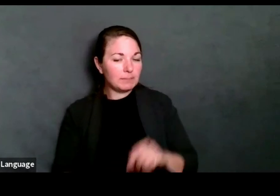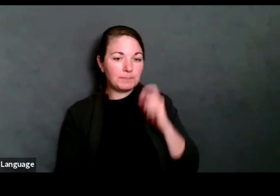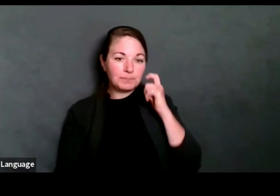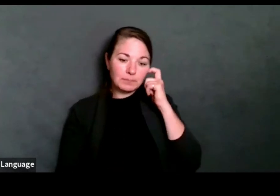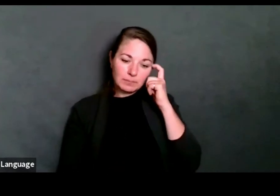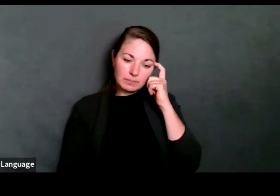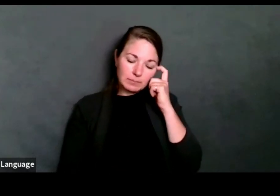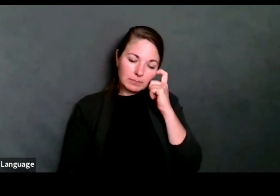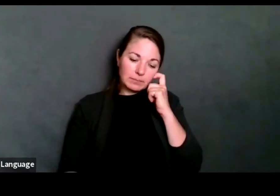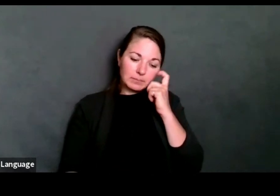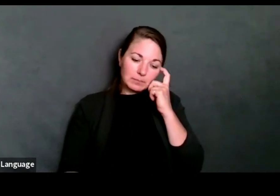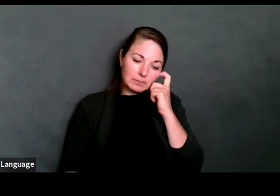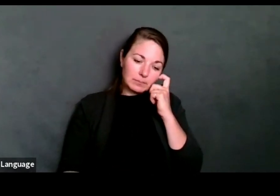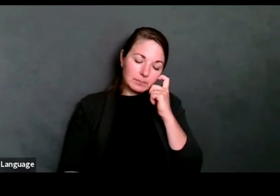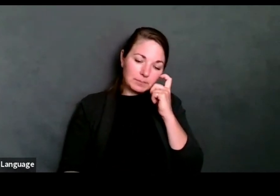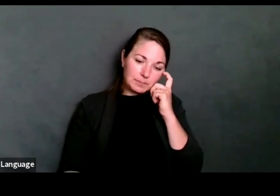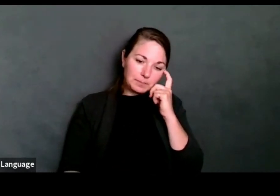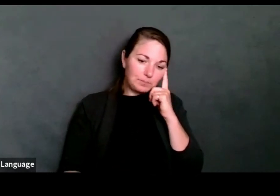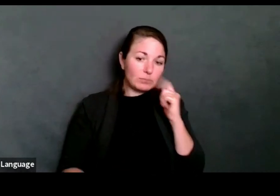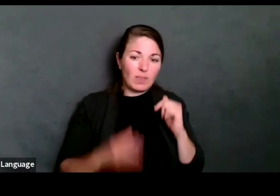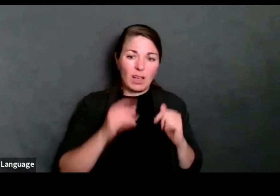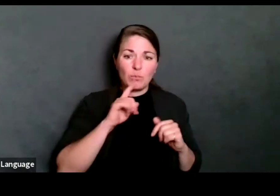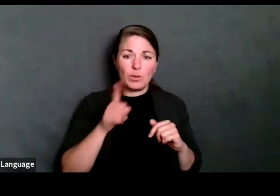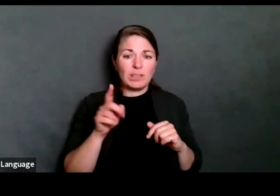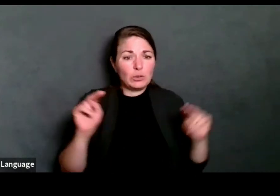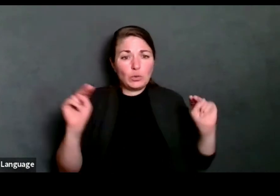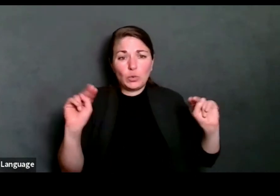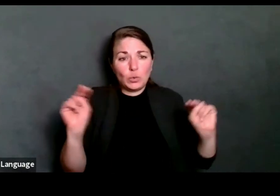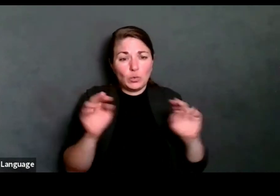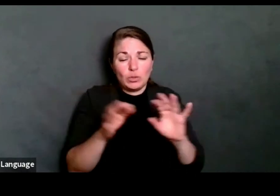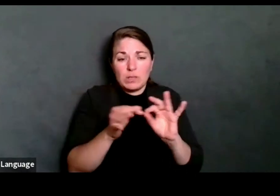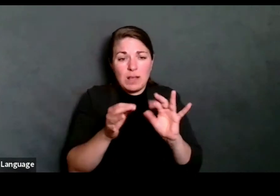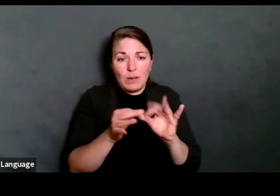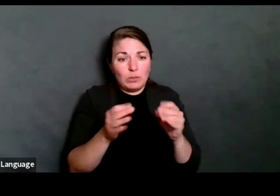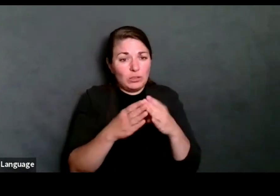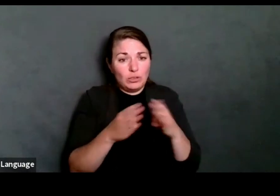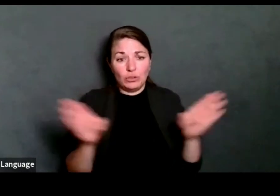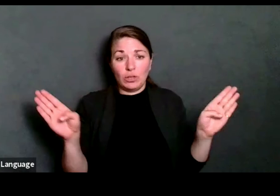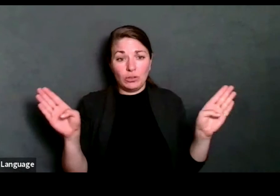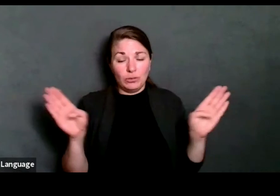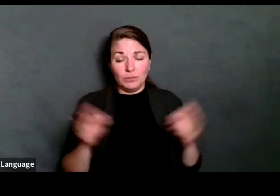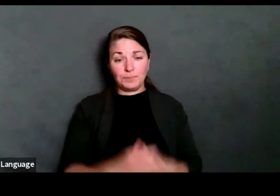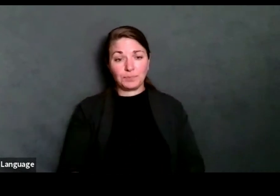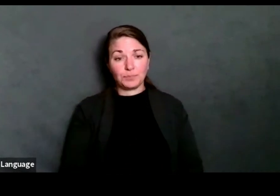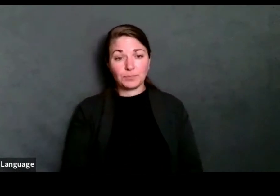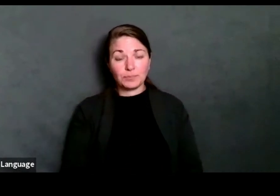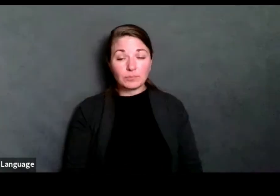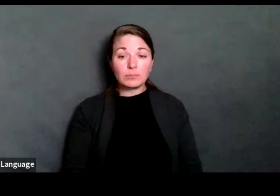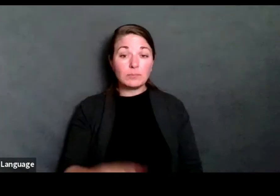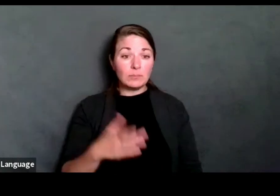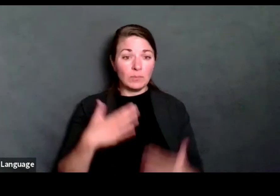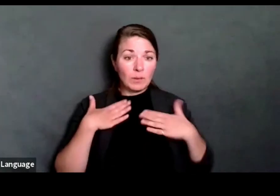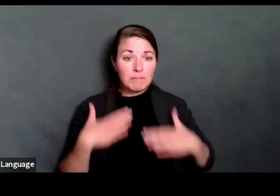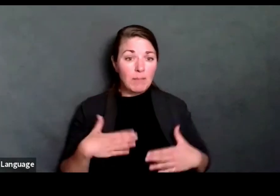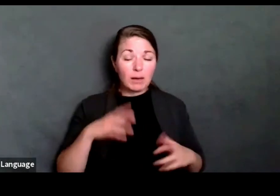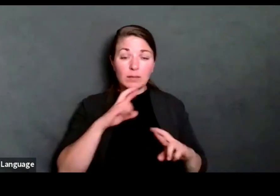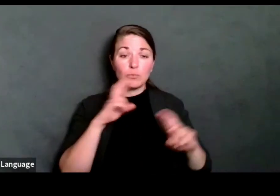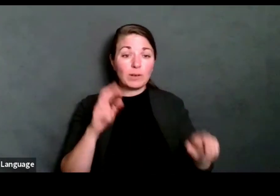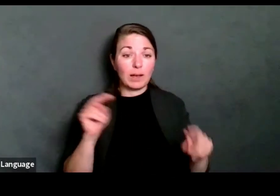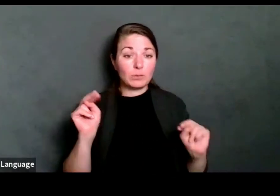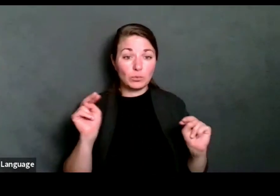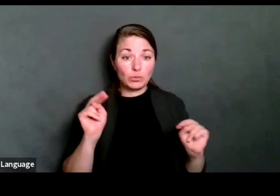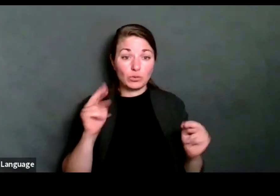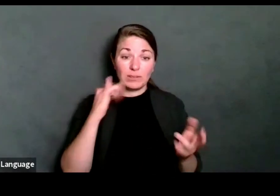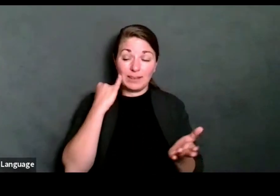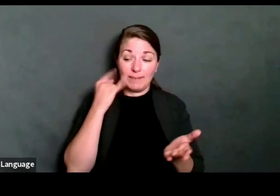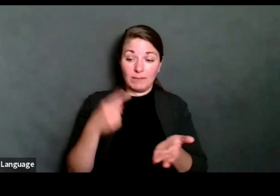could say just practice neutrality overall. Reacting neutrally to discussions of sex is really